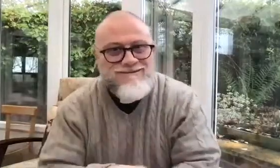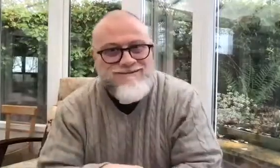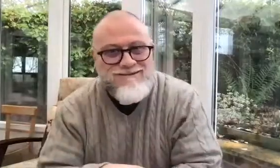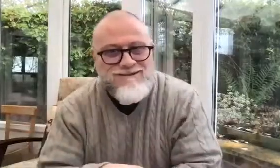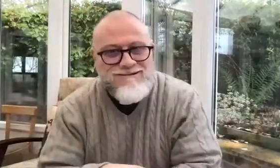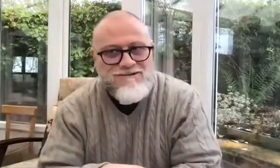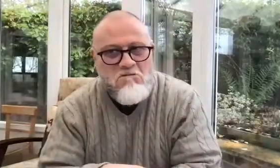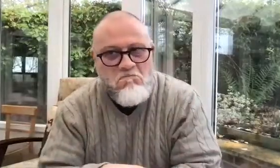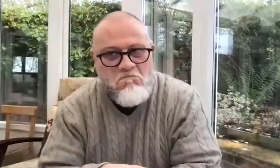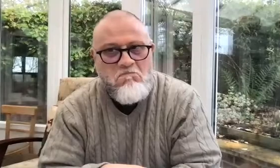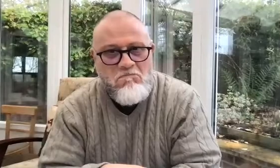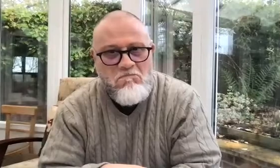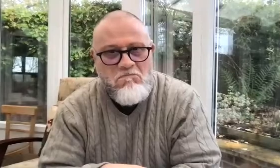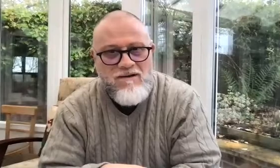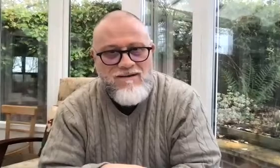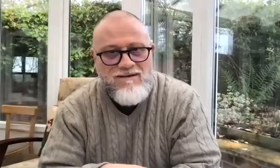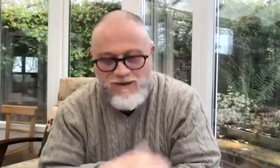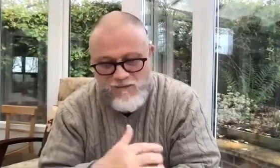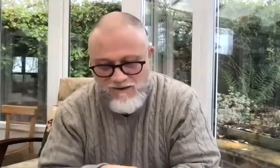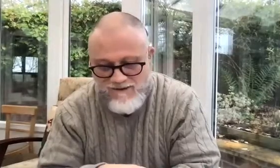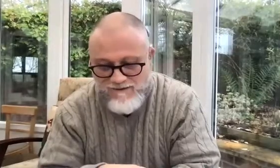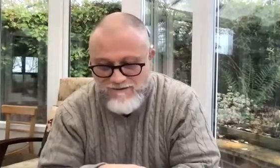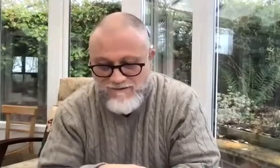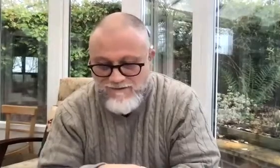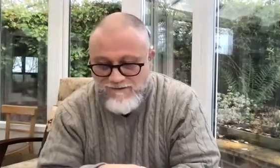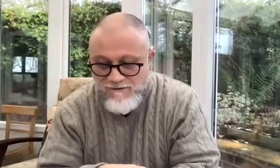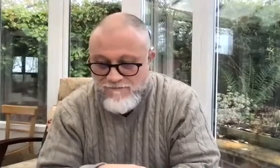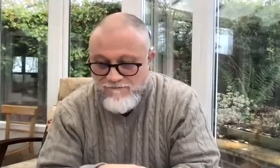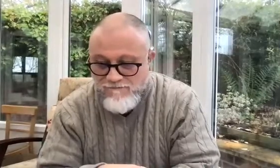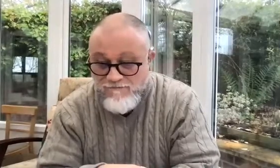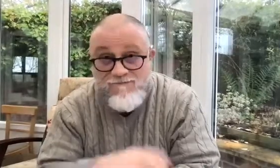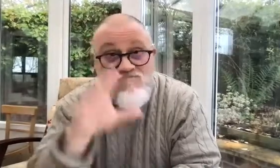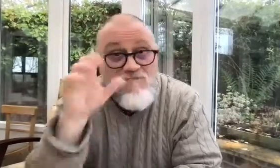And it is this is very different in my life, very different.